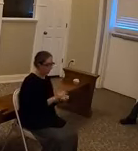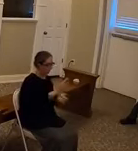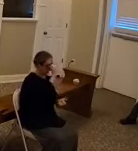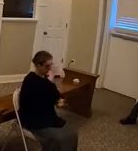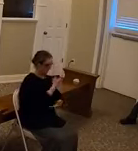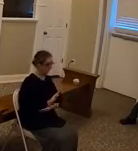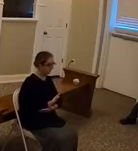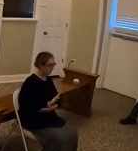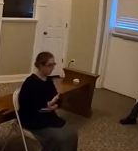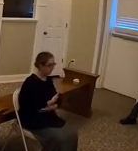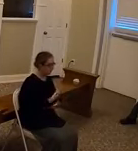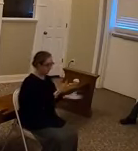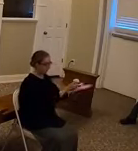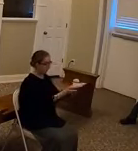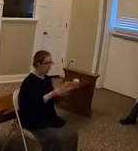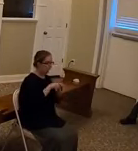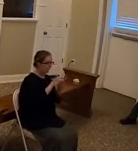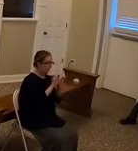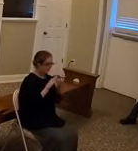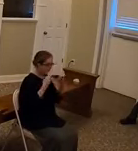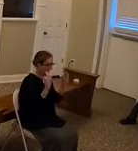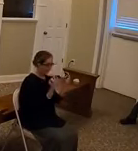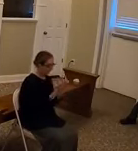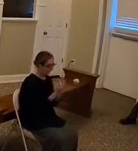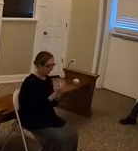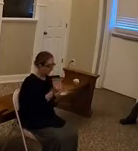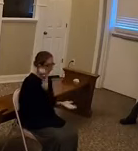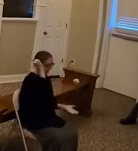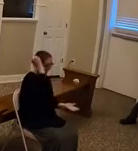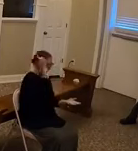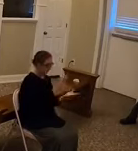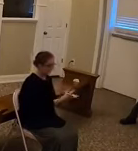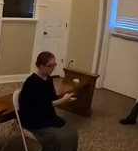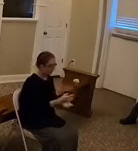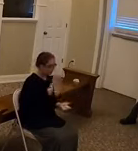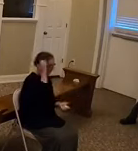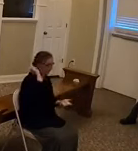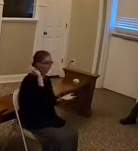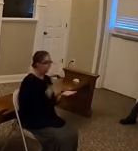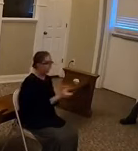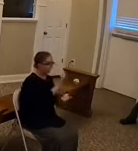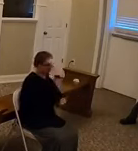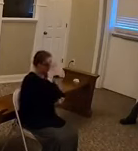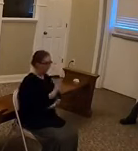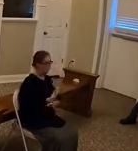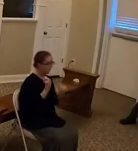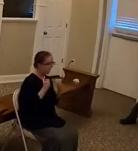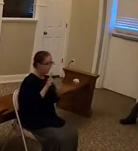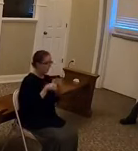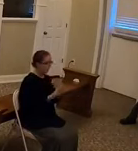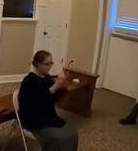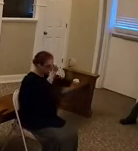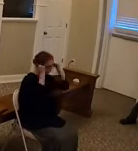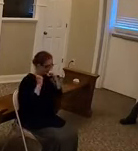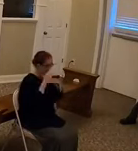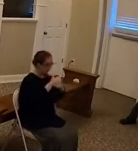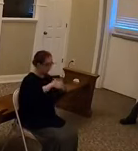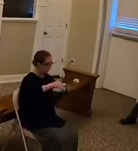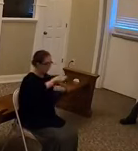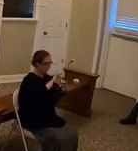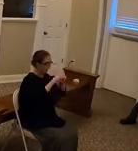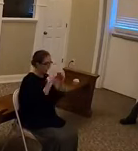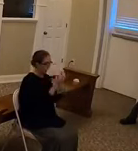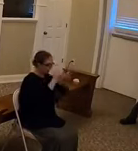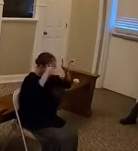son was brought into the family and adopted in. That son had all the power over the family